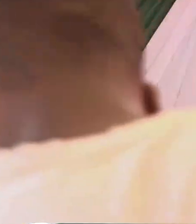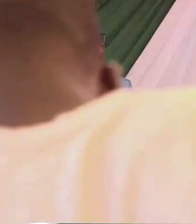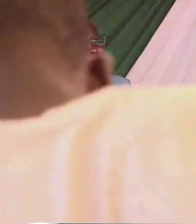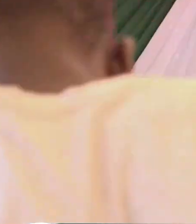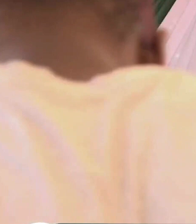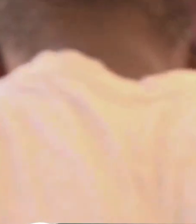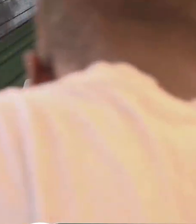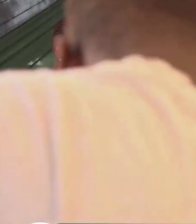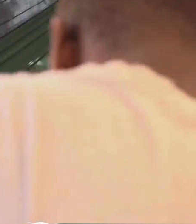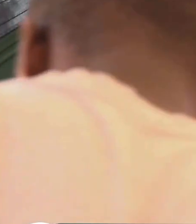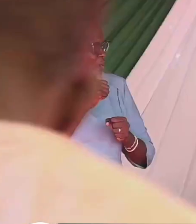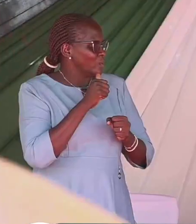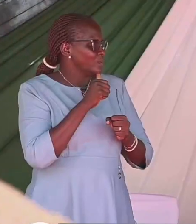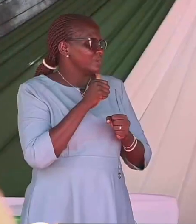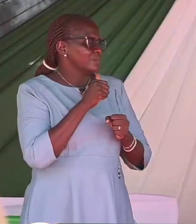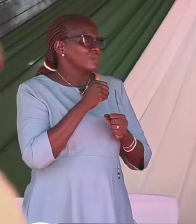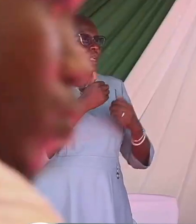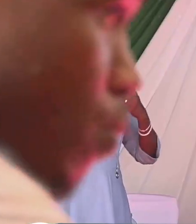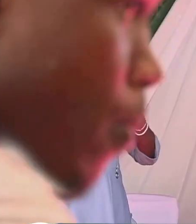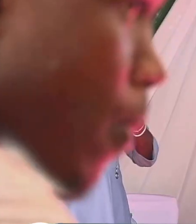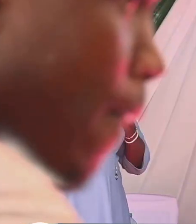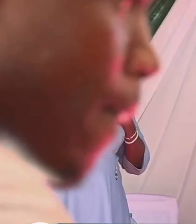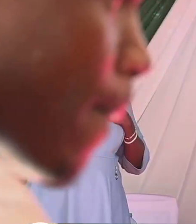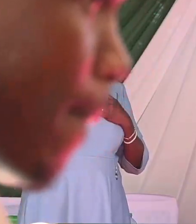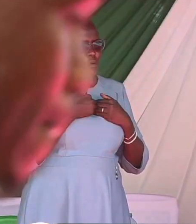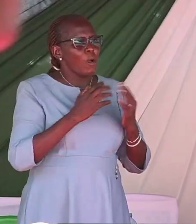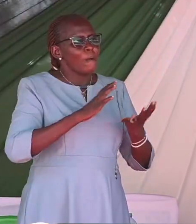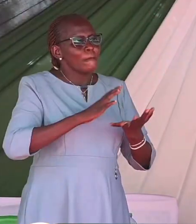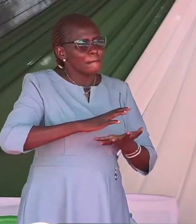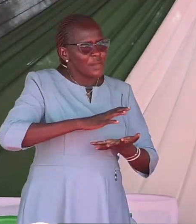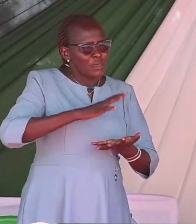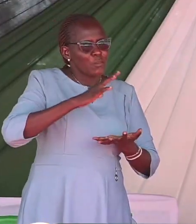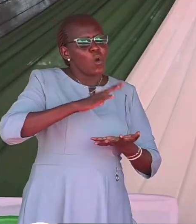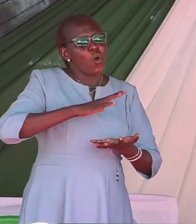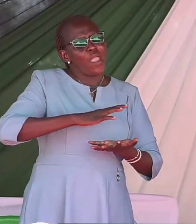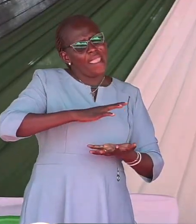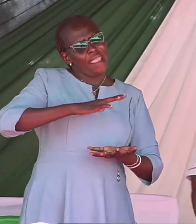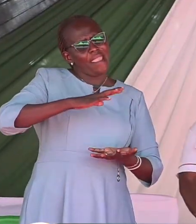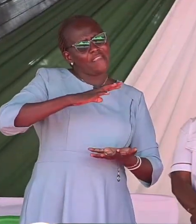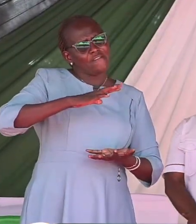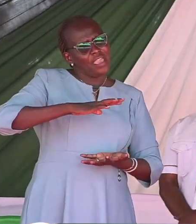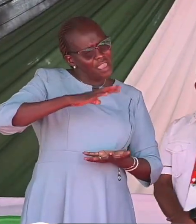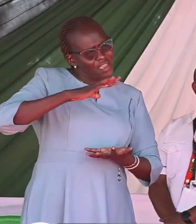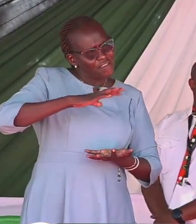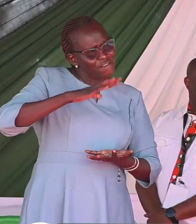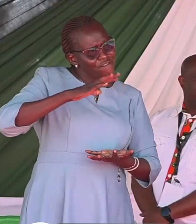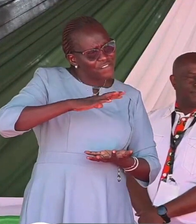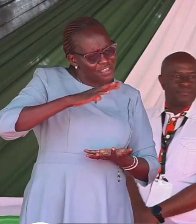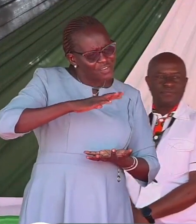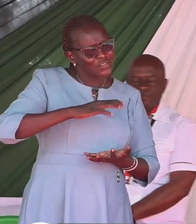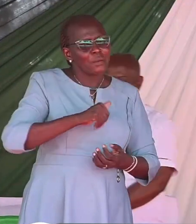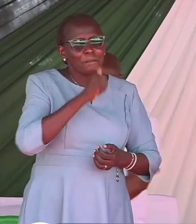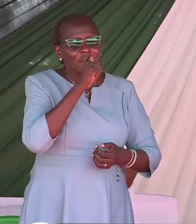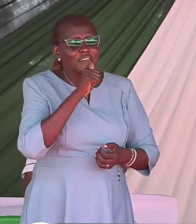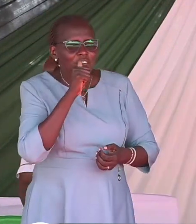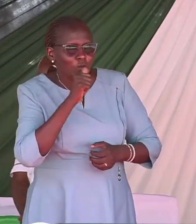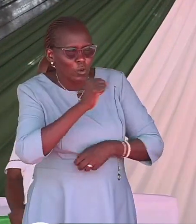that we have we are more heavy on the private